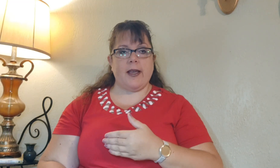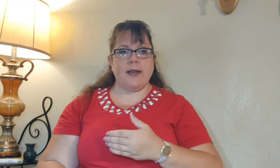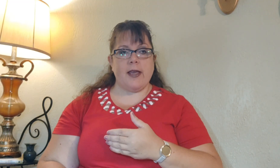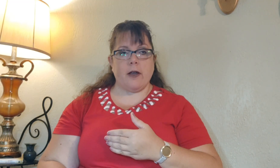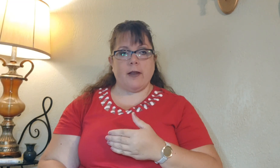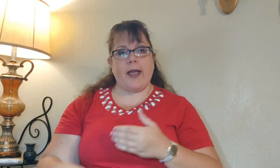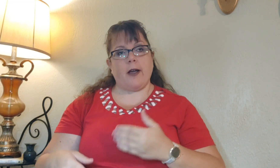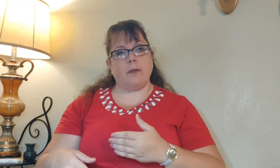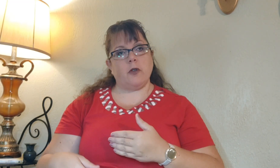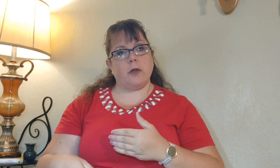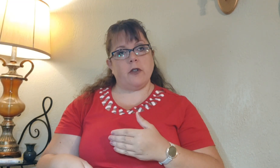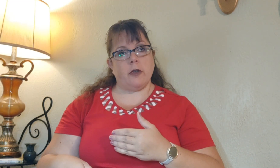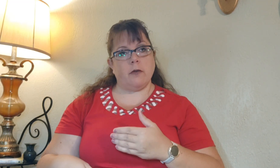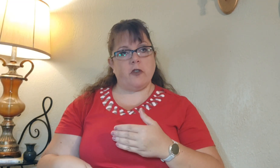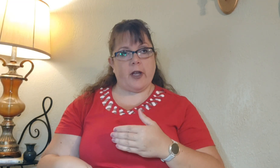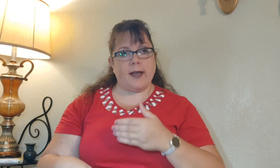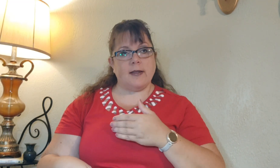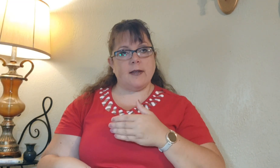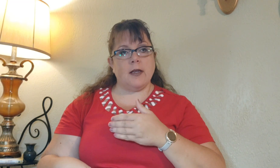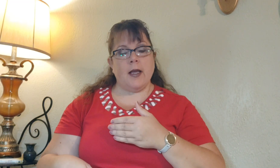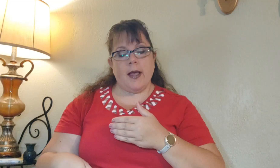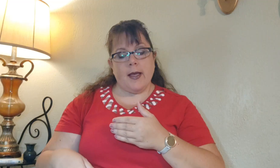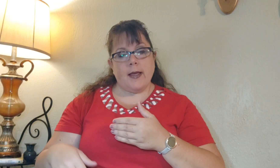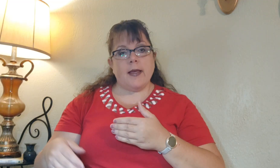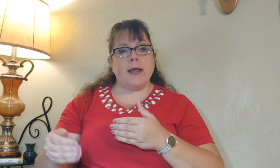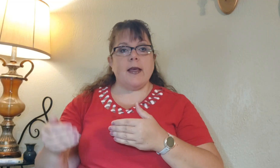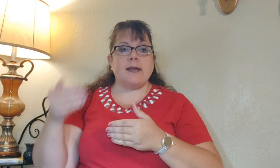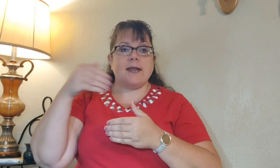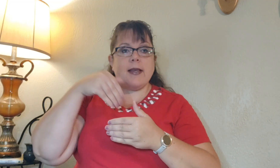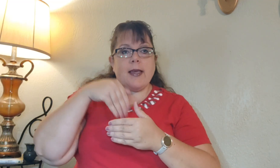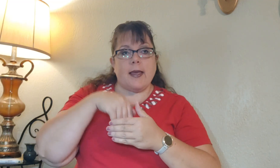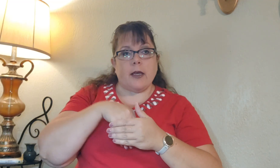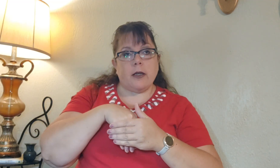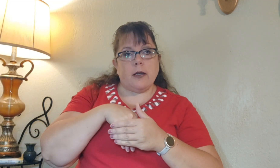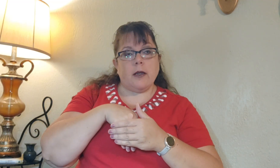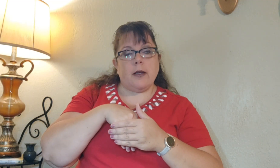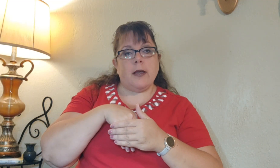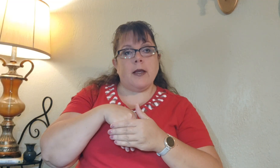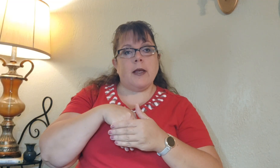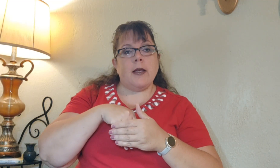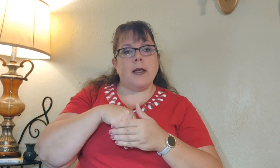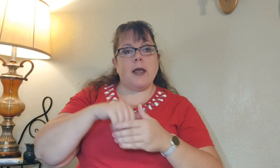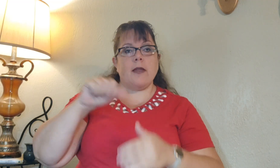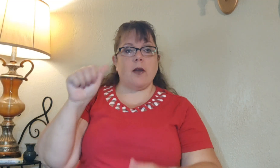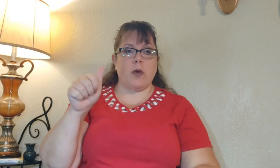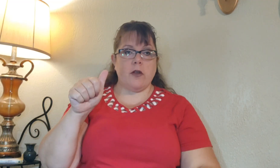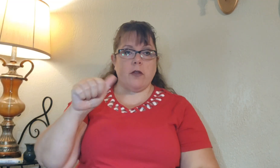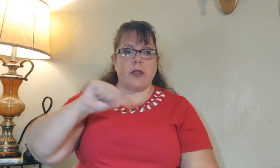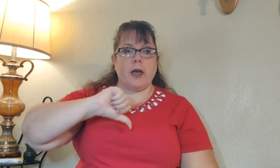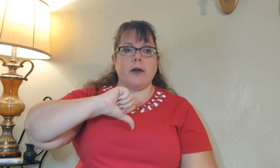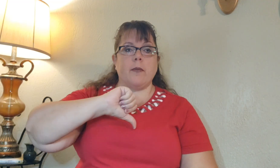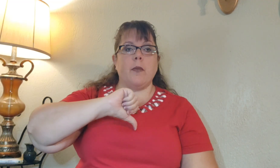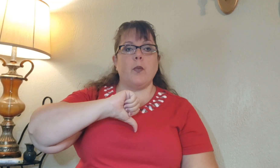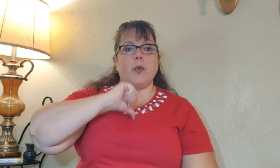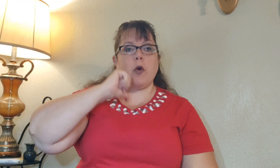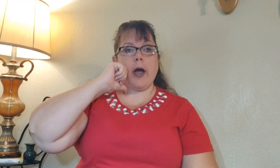hand here, like up towards your chest. It's in, and then with your thumb,